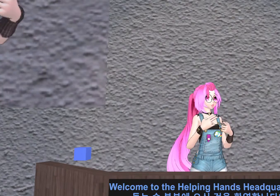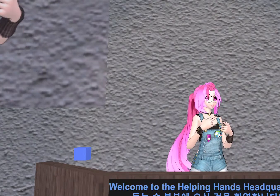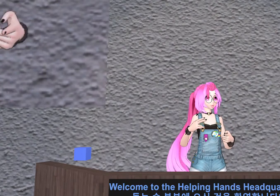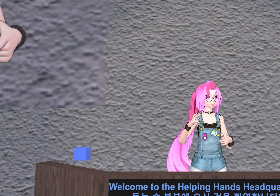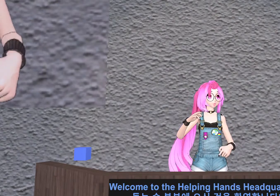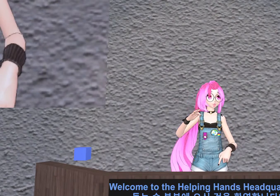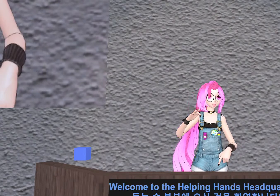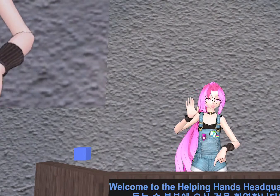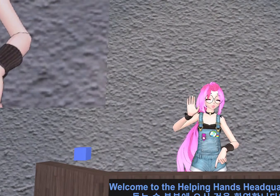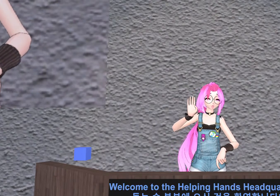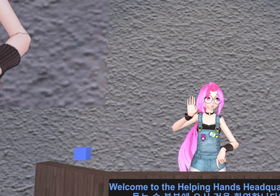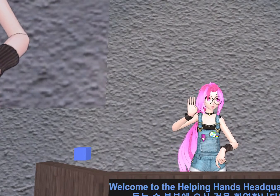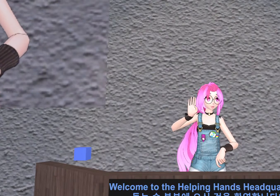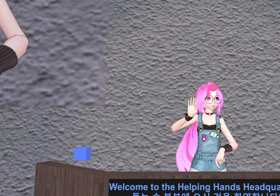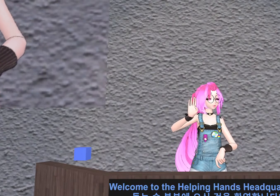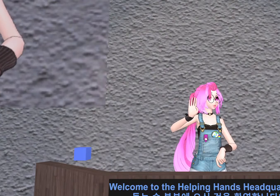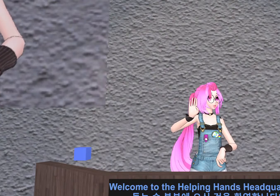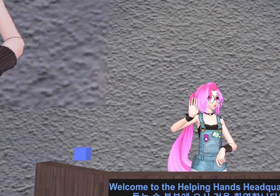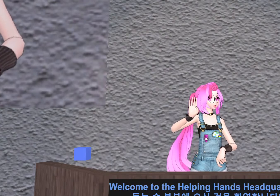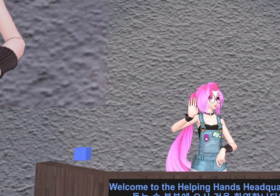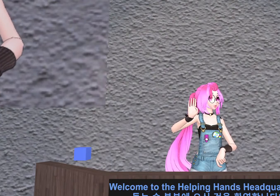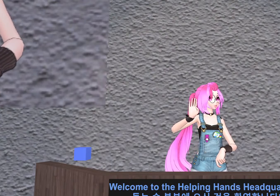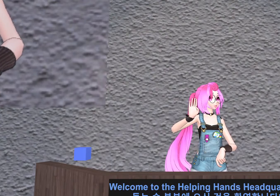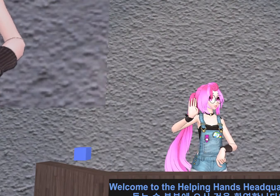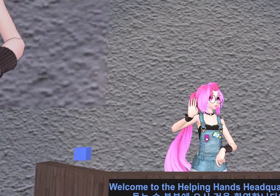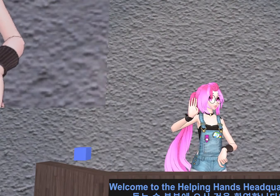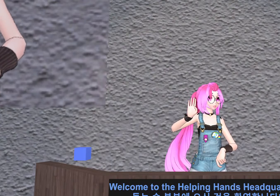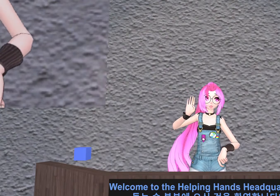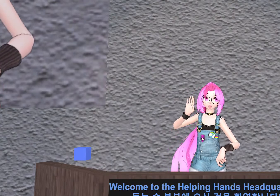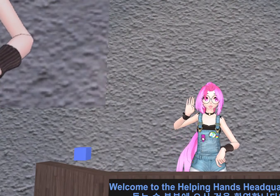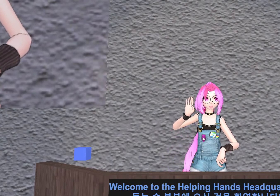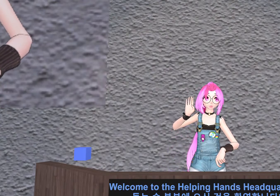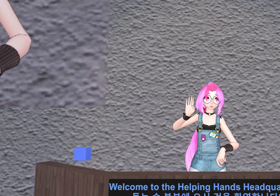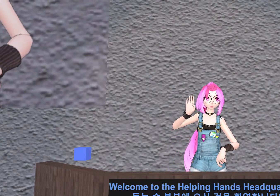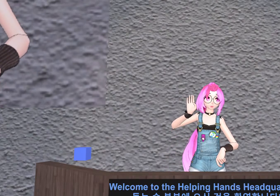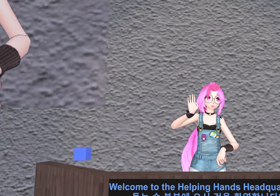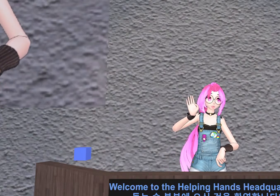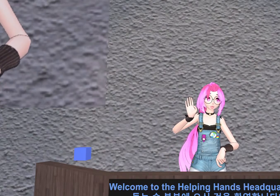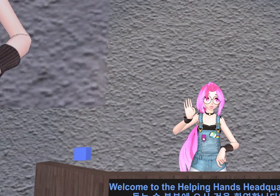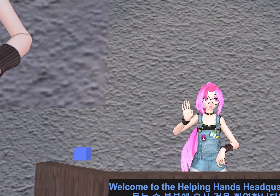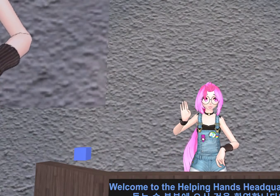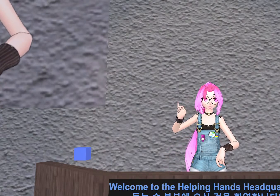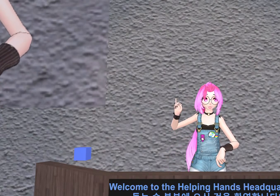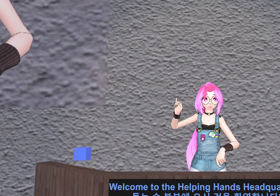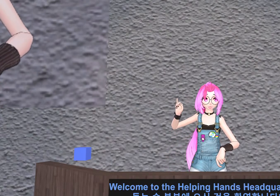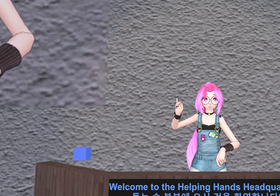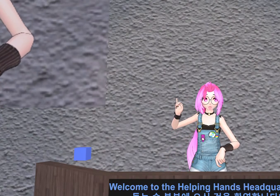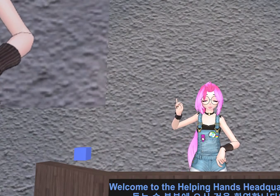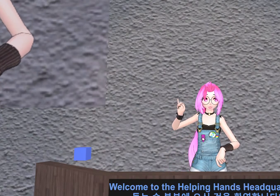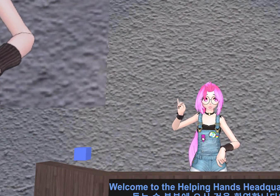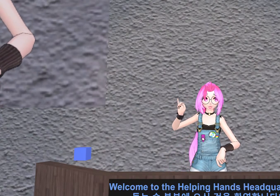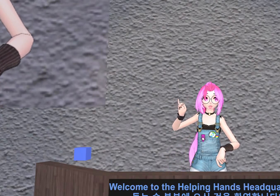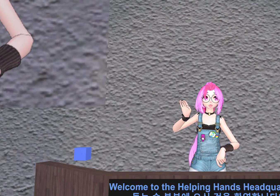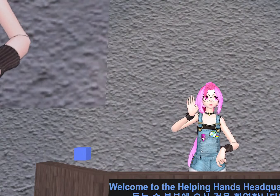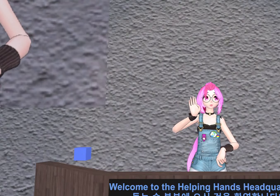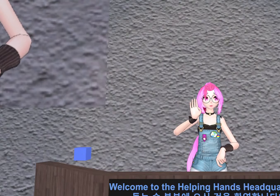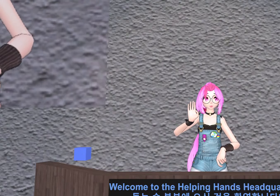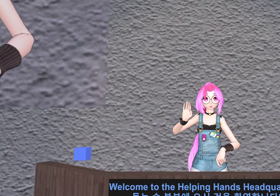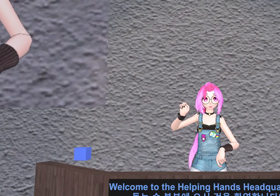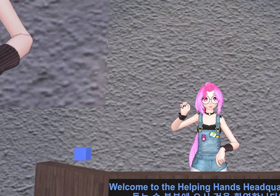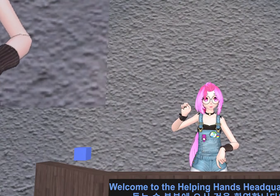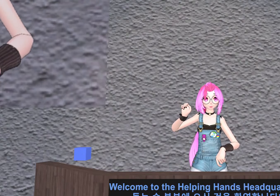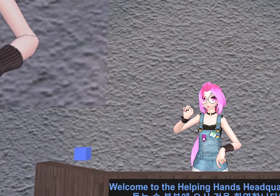index. So I'm going to show the index version first. You can have a B hand next to your head, and then you swipe to an